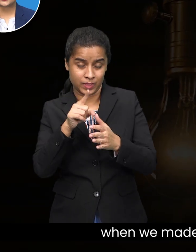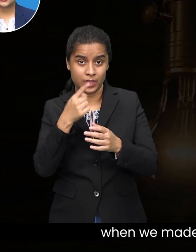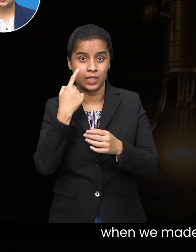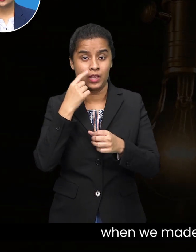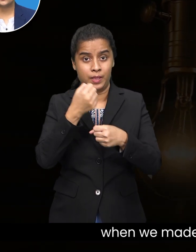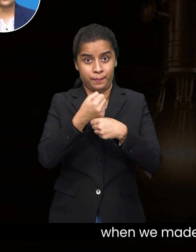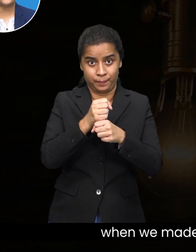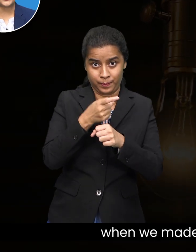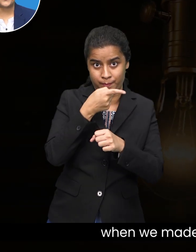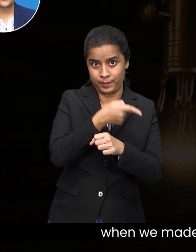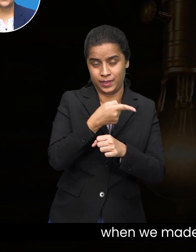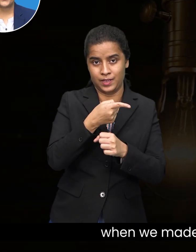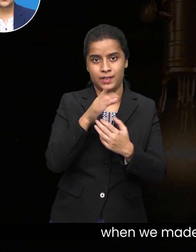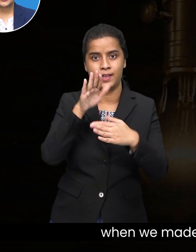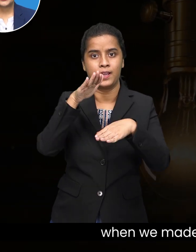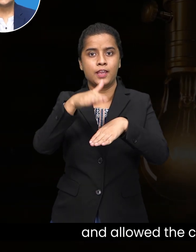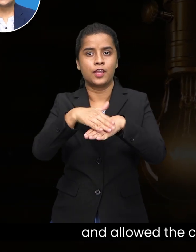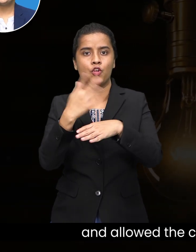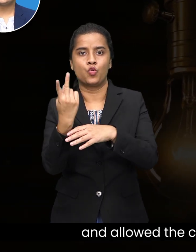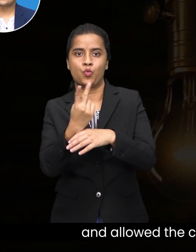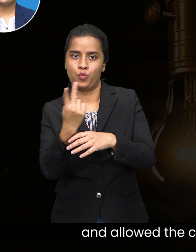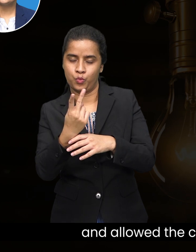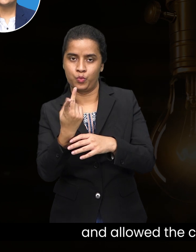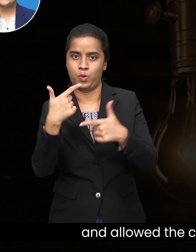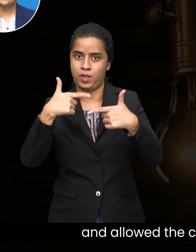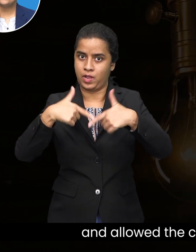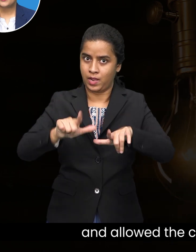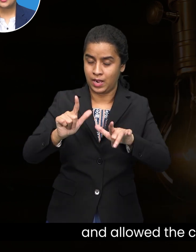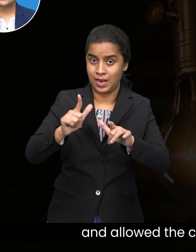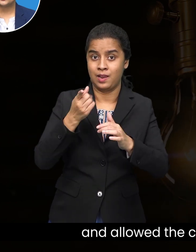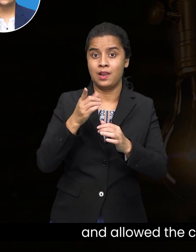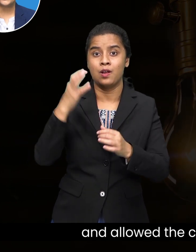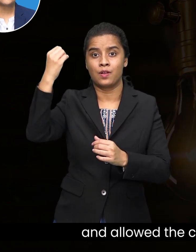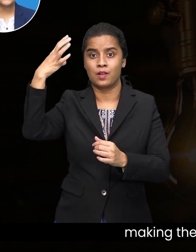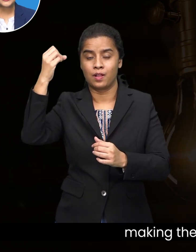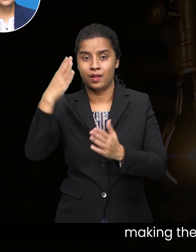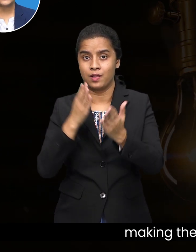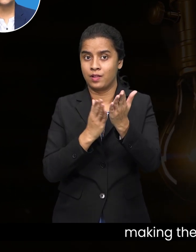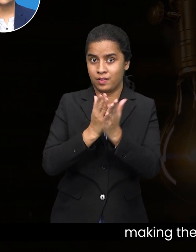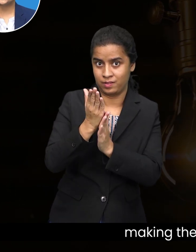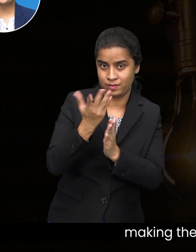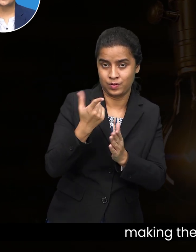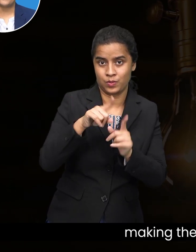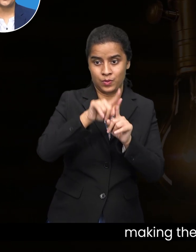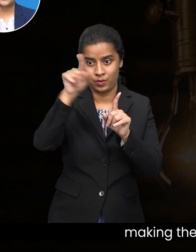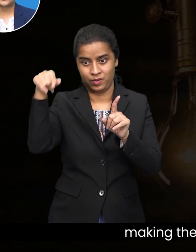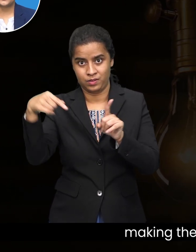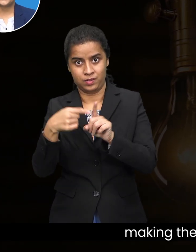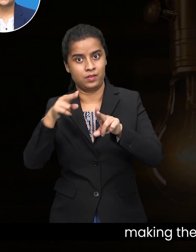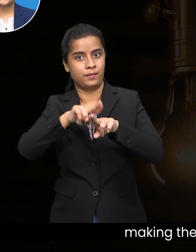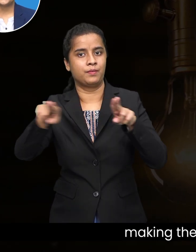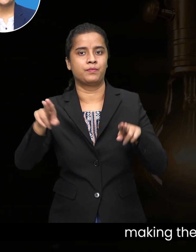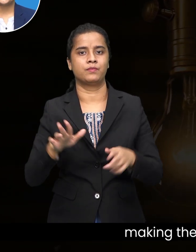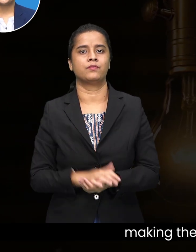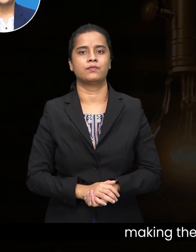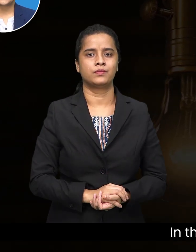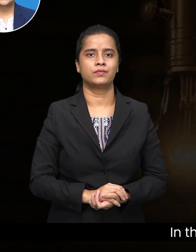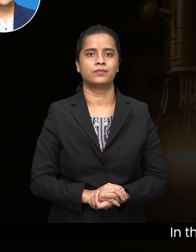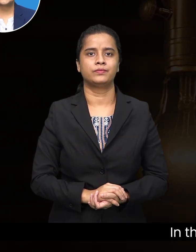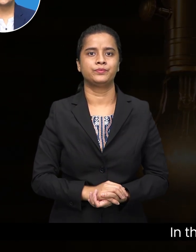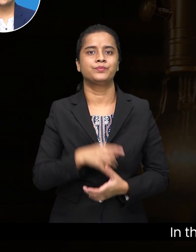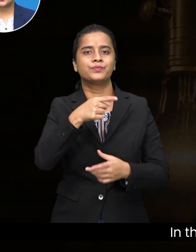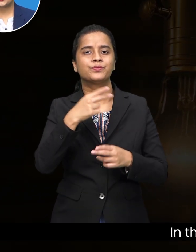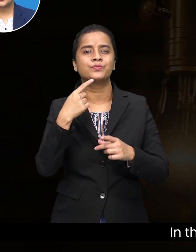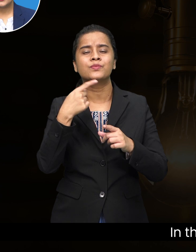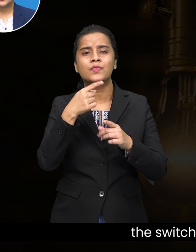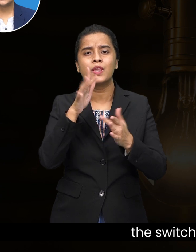made it touch two of them and allowed the current to pass through it, making the circuit complete.